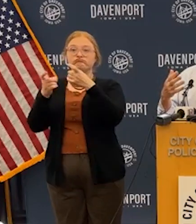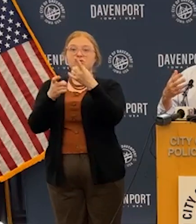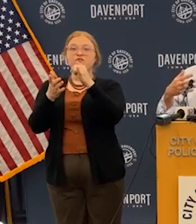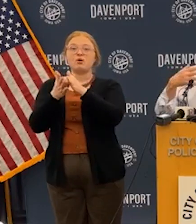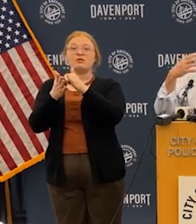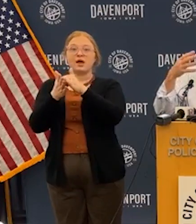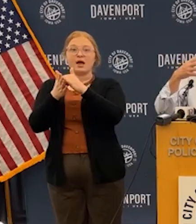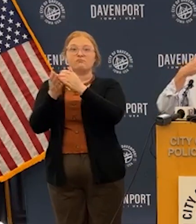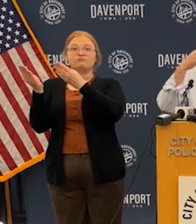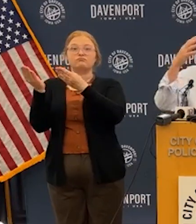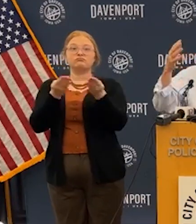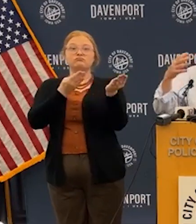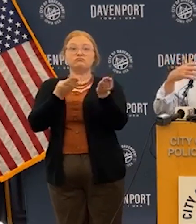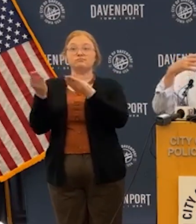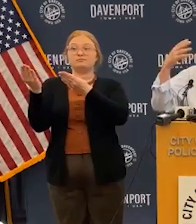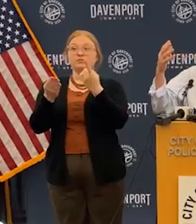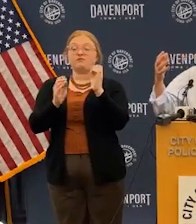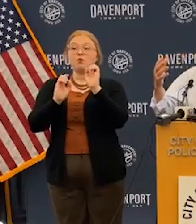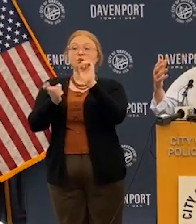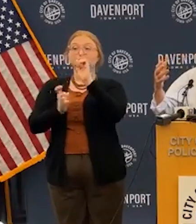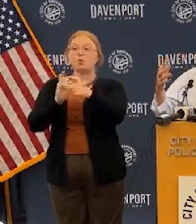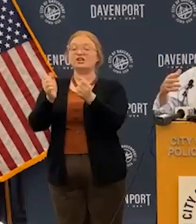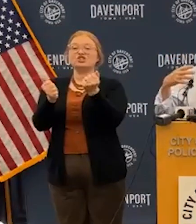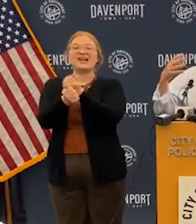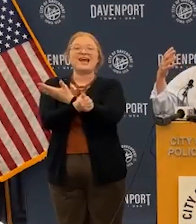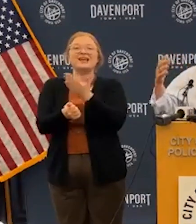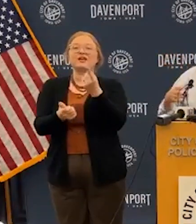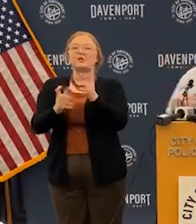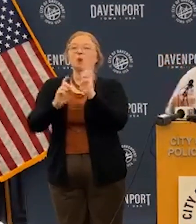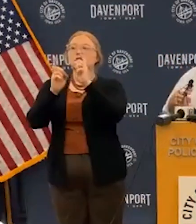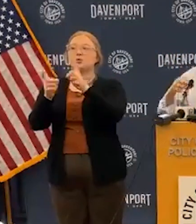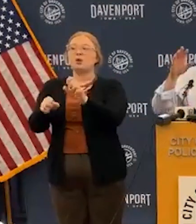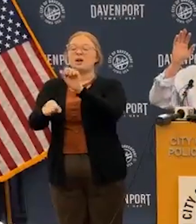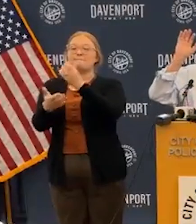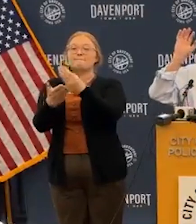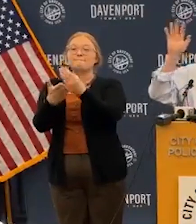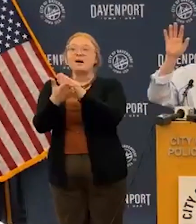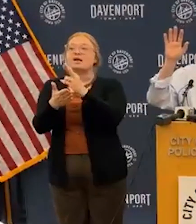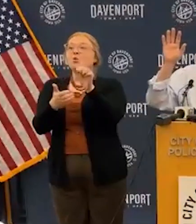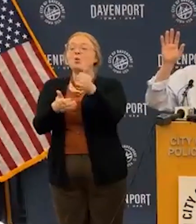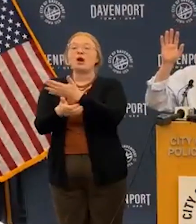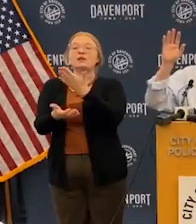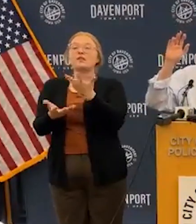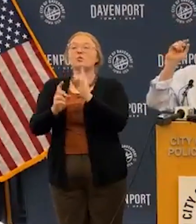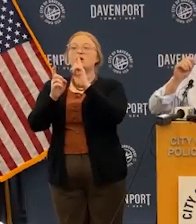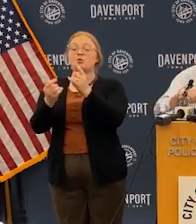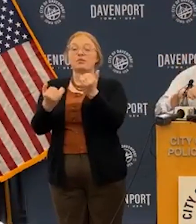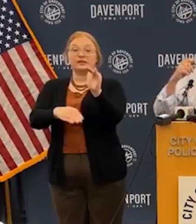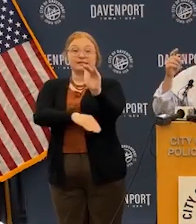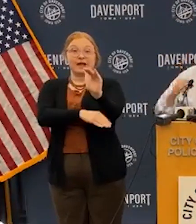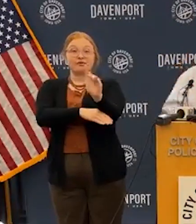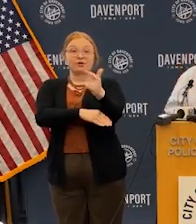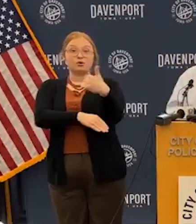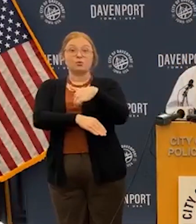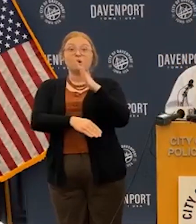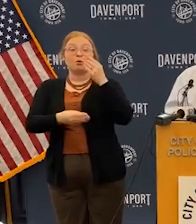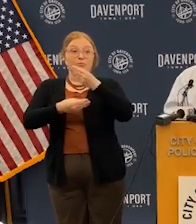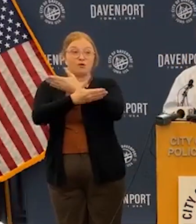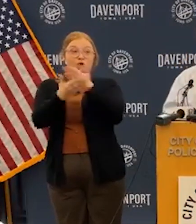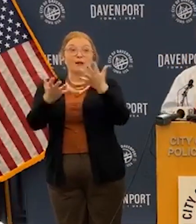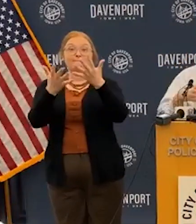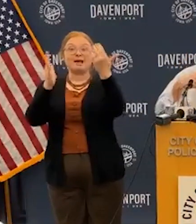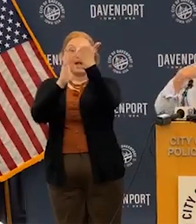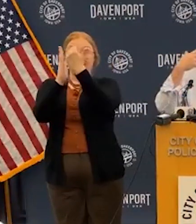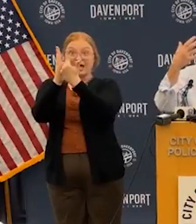all assistance, monetarily or otherwise, will be working through them. This afternoon, we're going to give a pretty big detailed list of